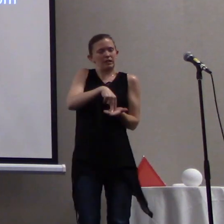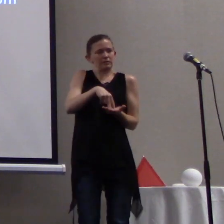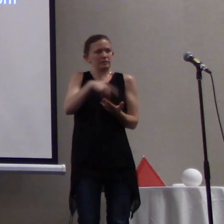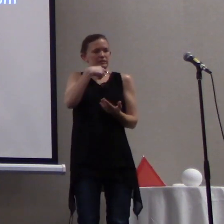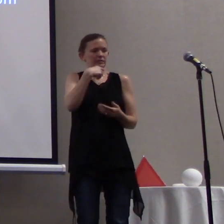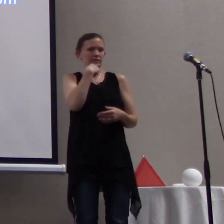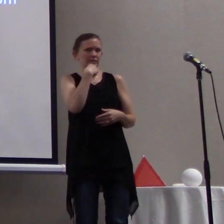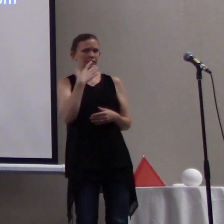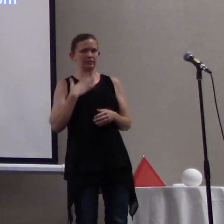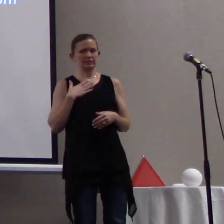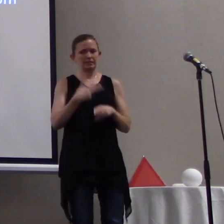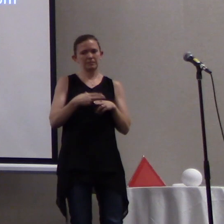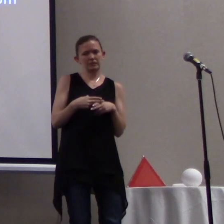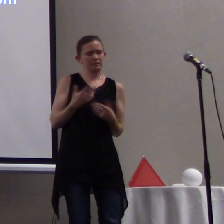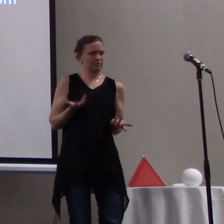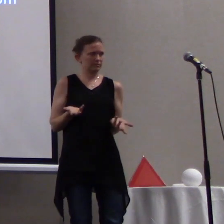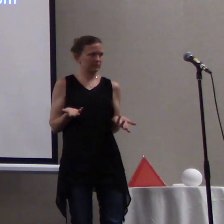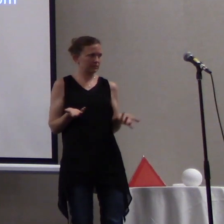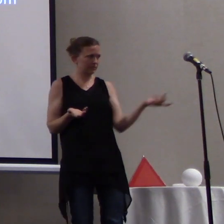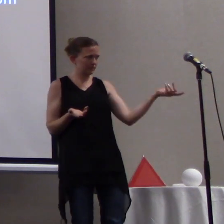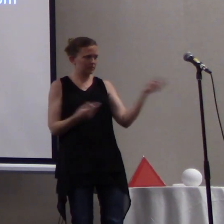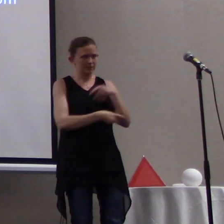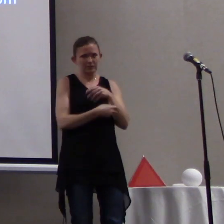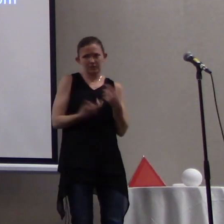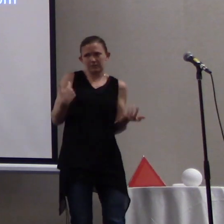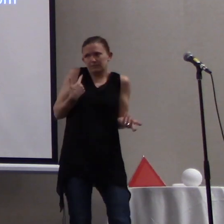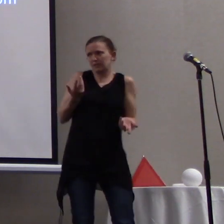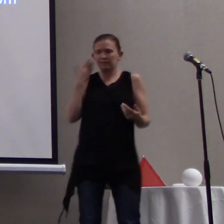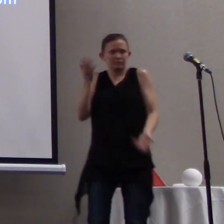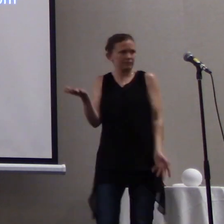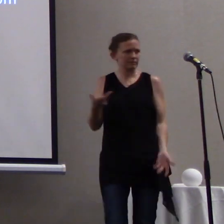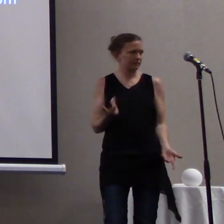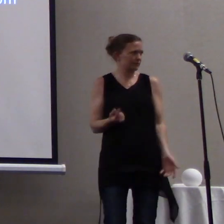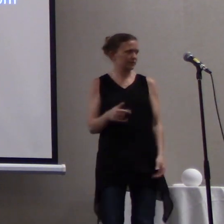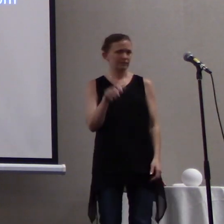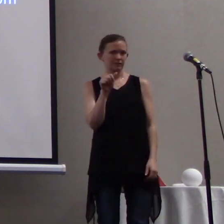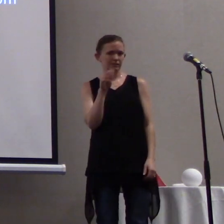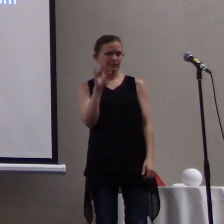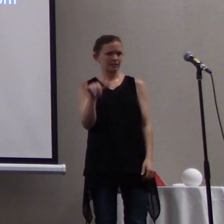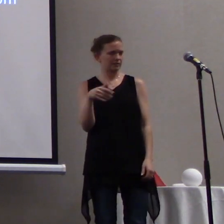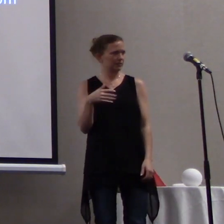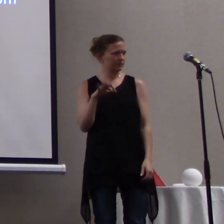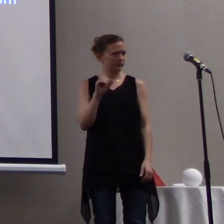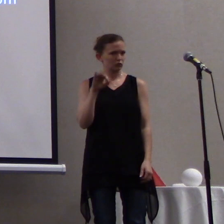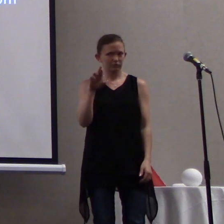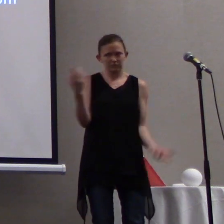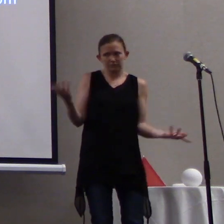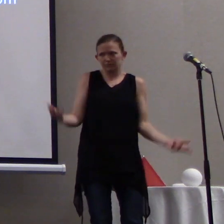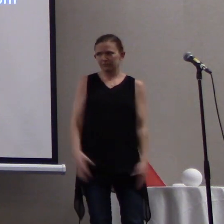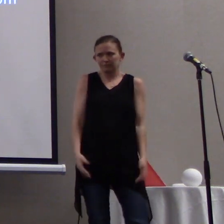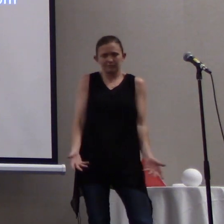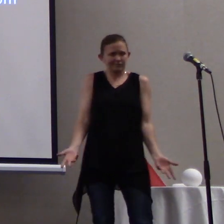When they told me that I had to stand up here and give my name, Patrick said, "Oh, you know, I don't know what to do exactly. I'm